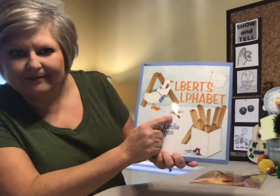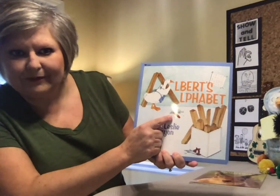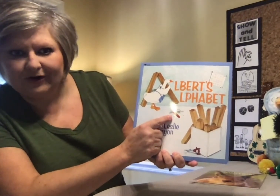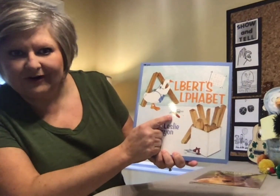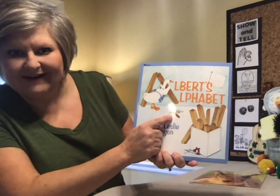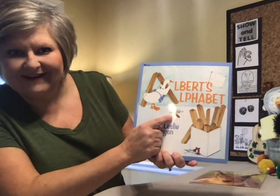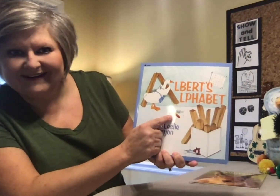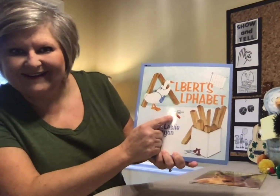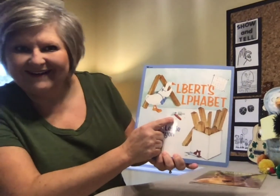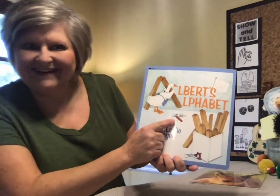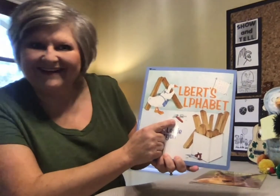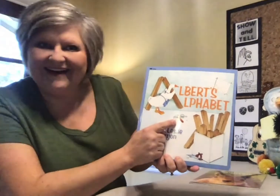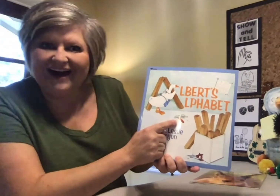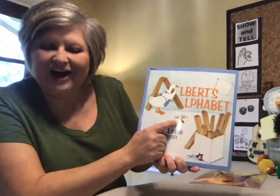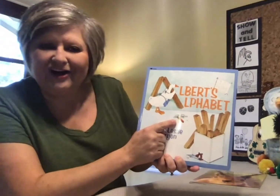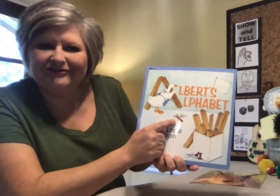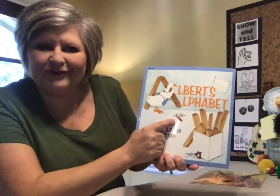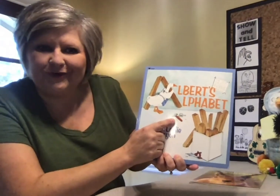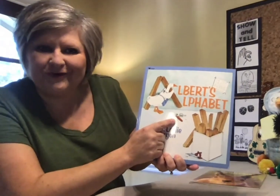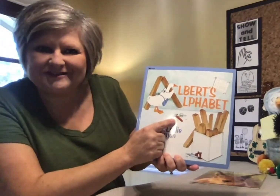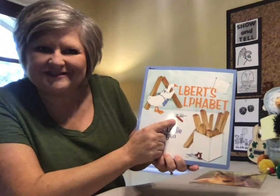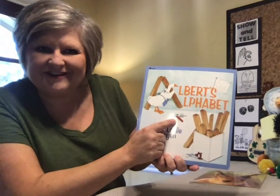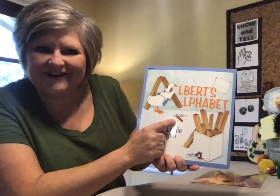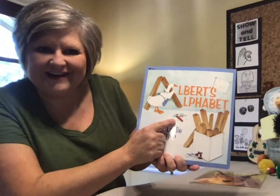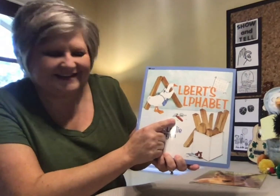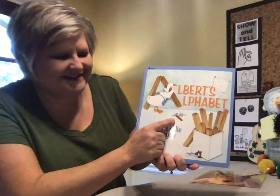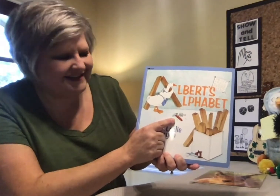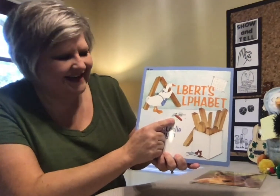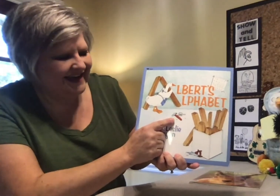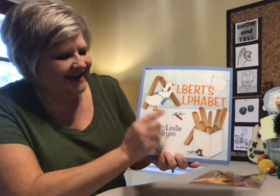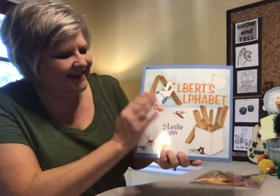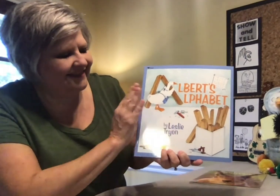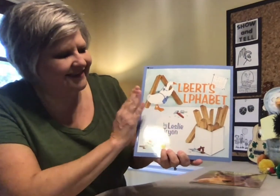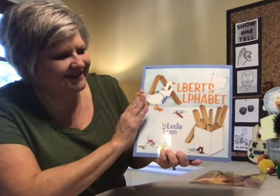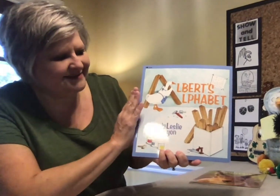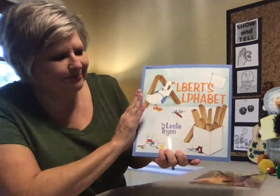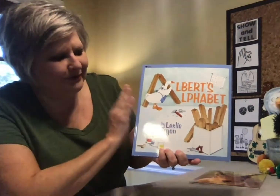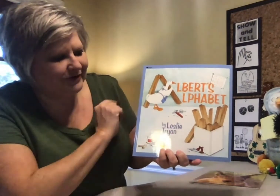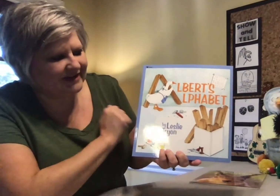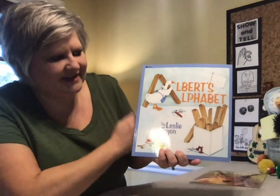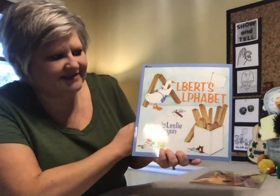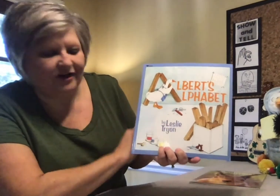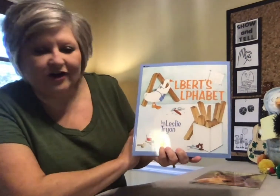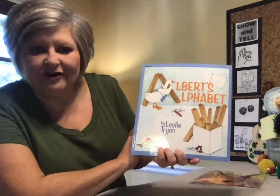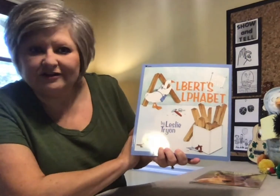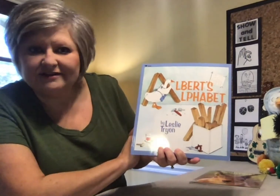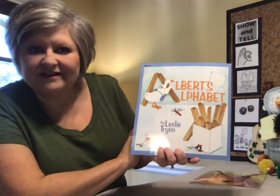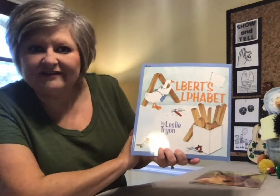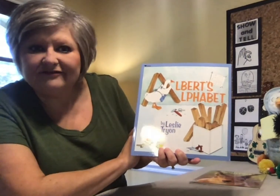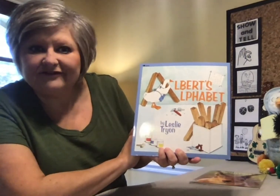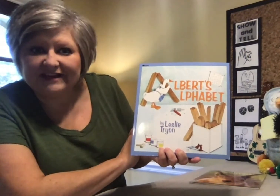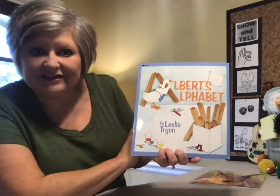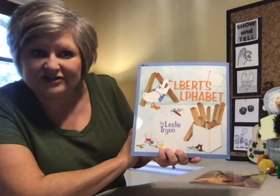hammer? Of course not. This book is called